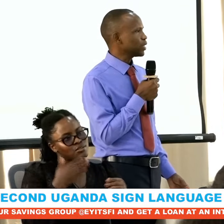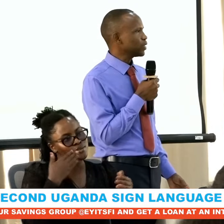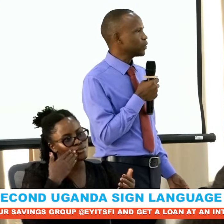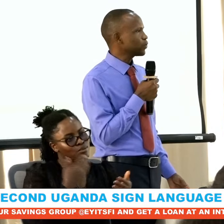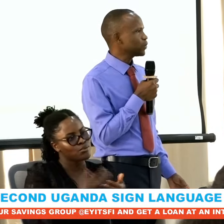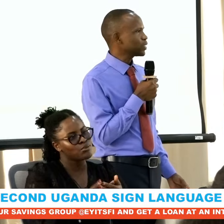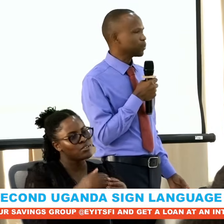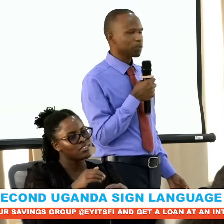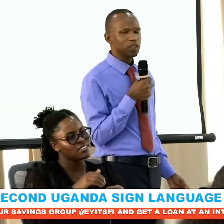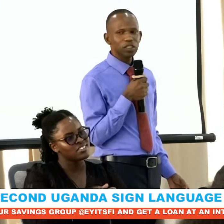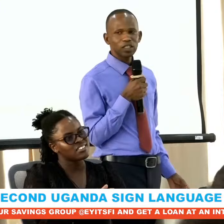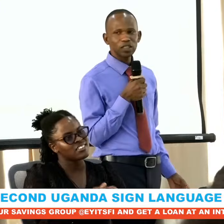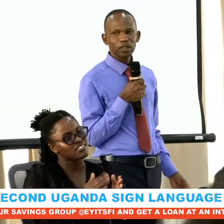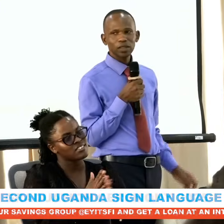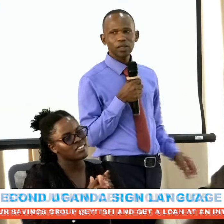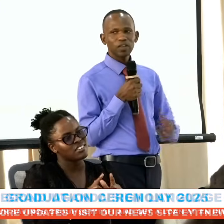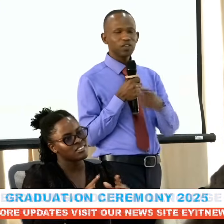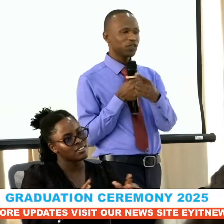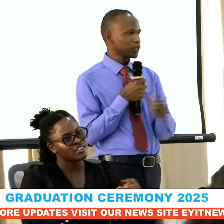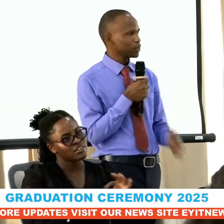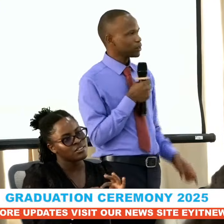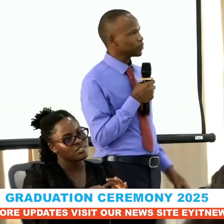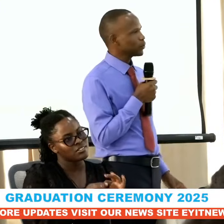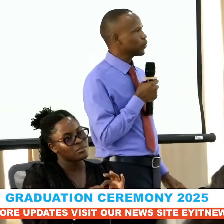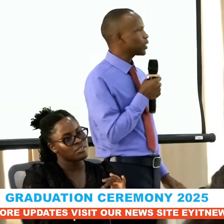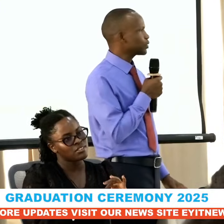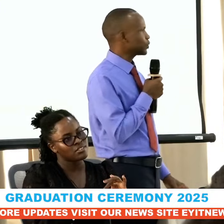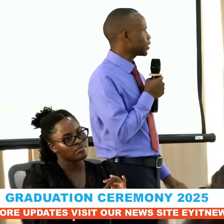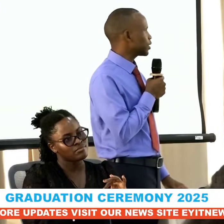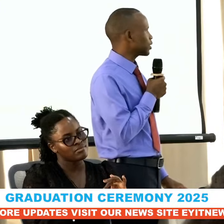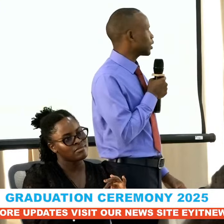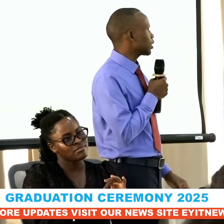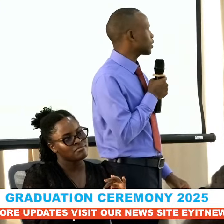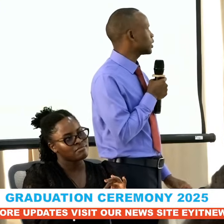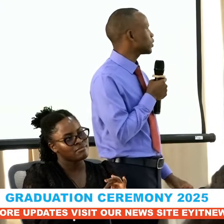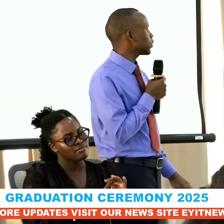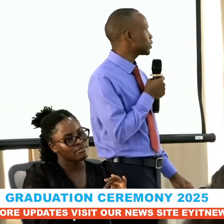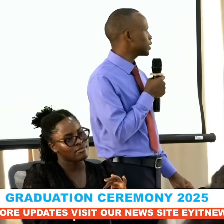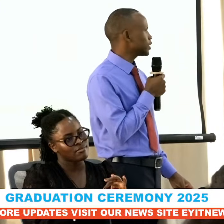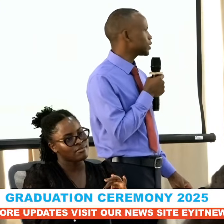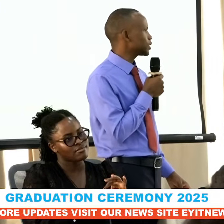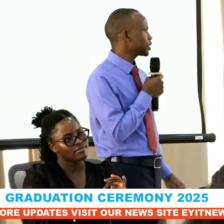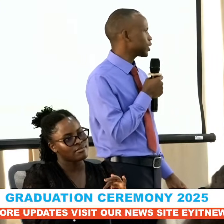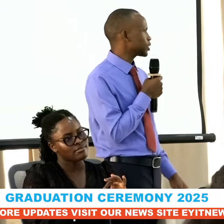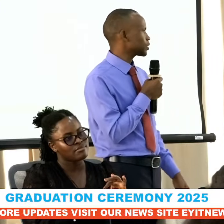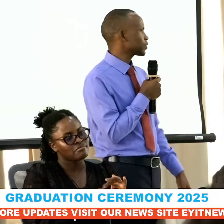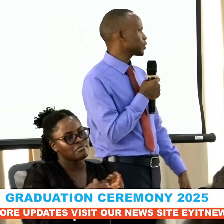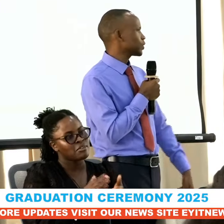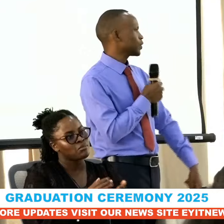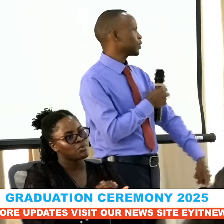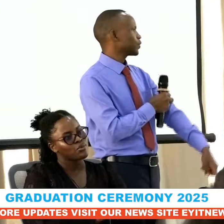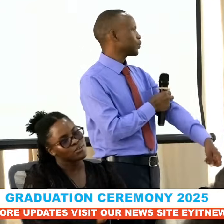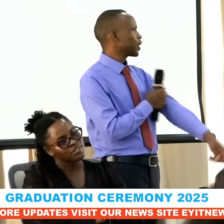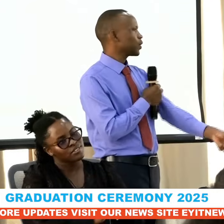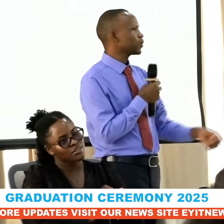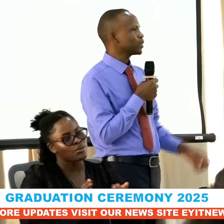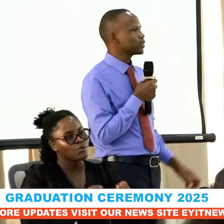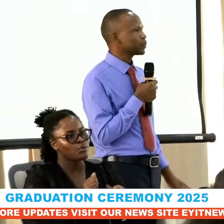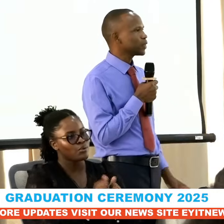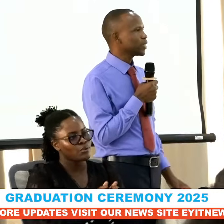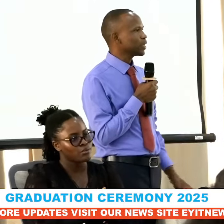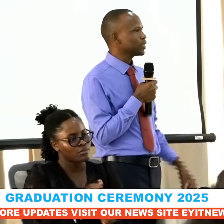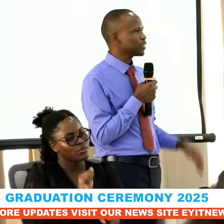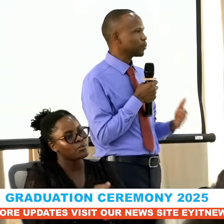the area of interpreting. In fact, we work together in All Saints Church. We are